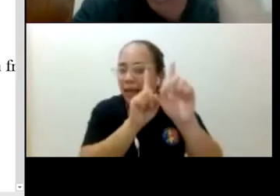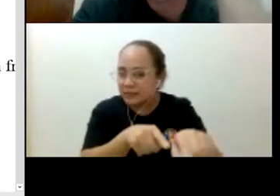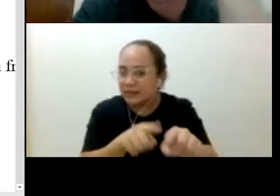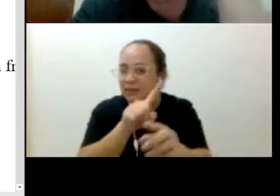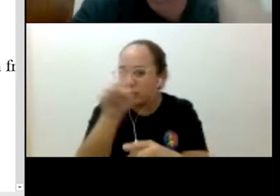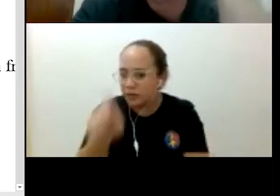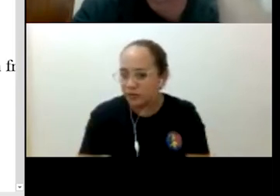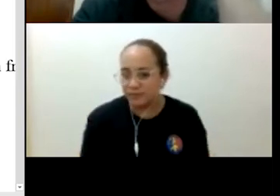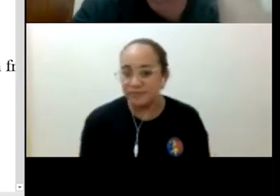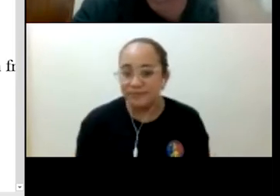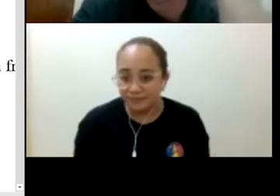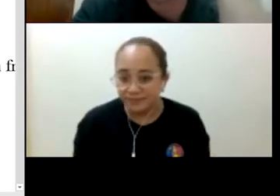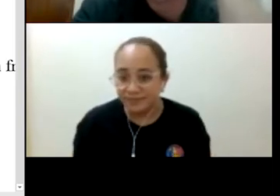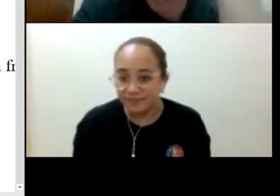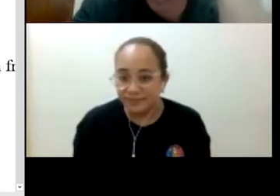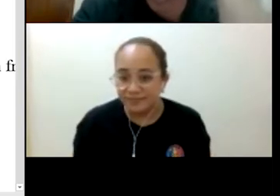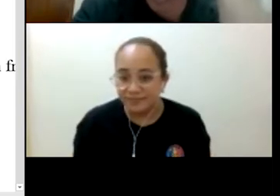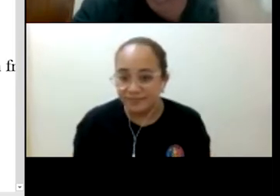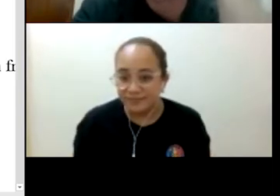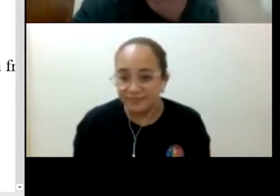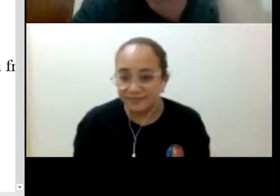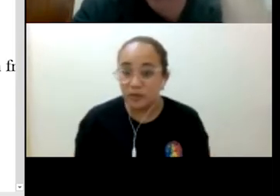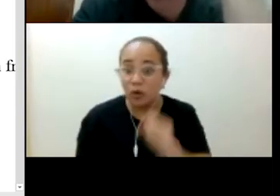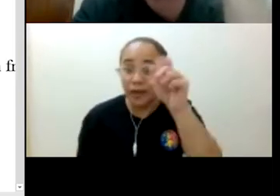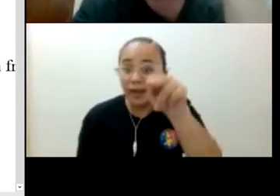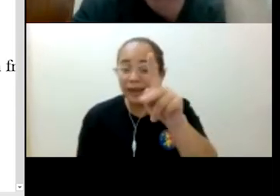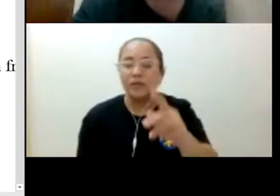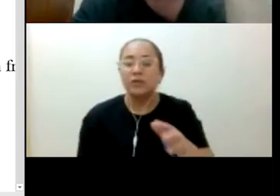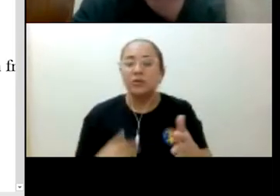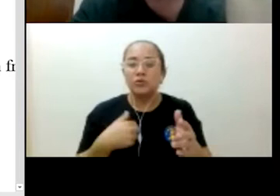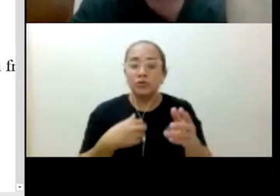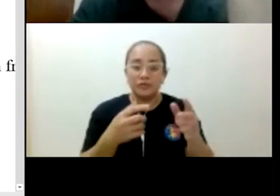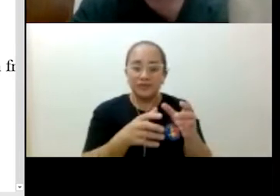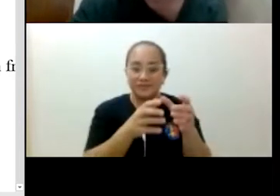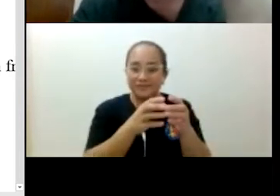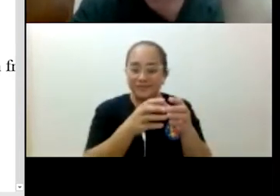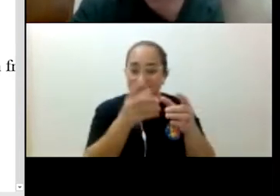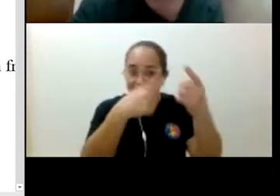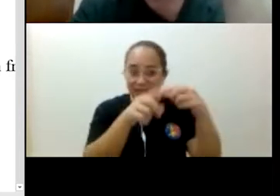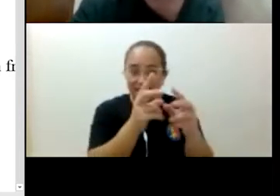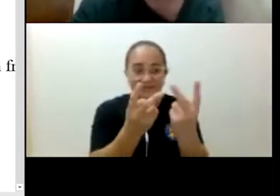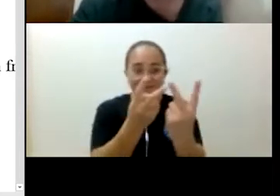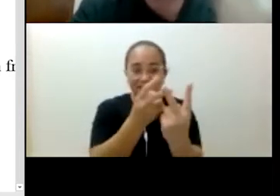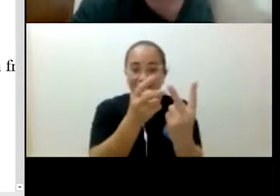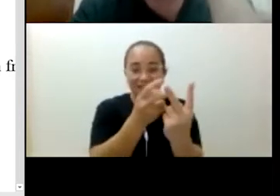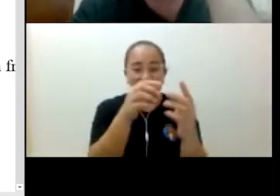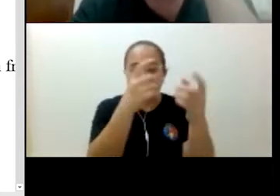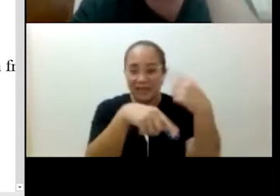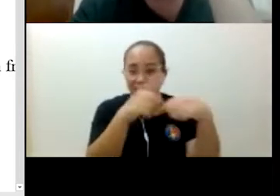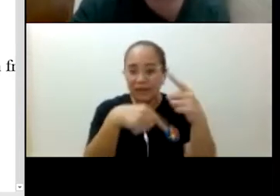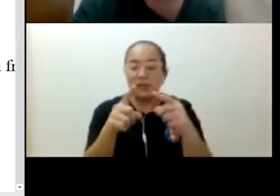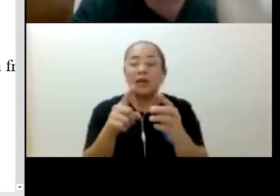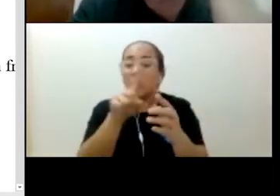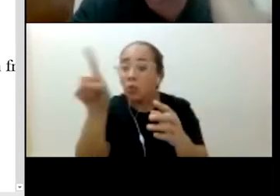Okay, so each pair of signs may be asked in 4 different